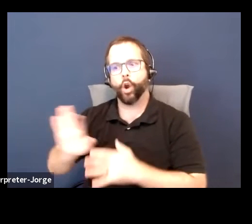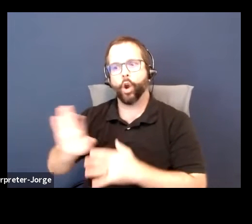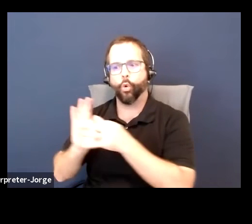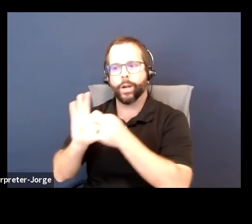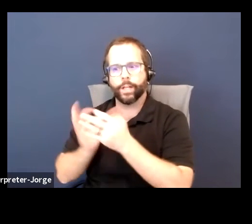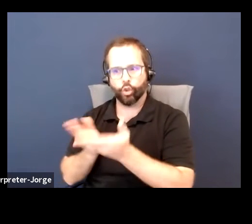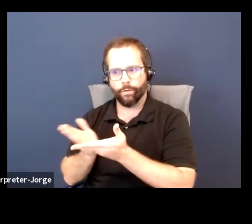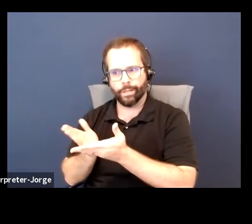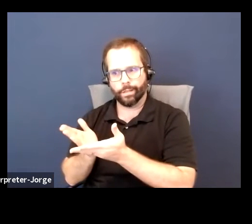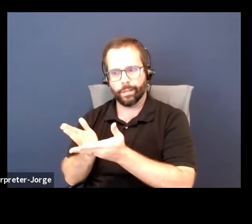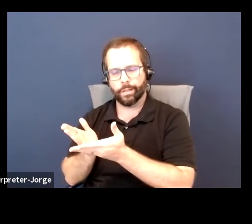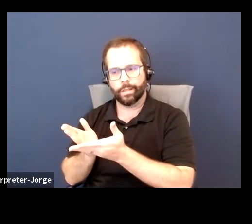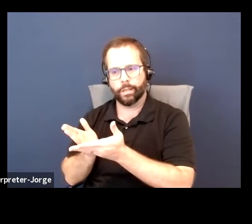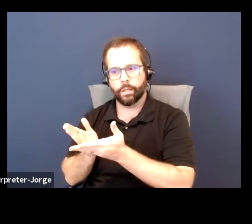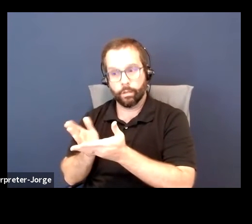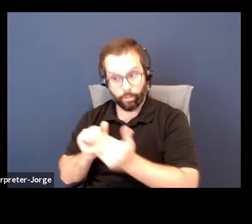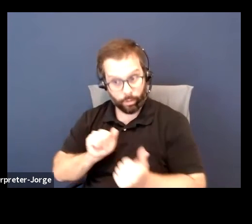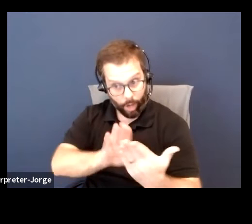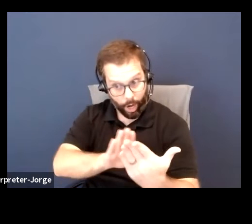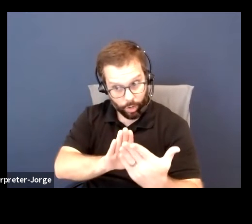And here,